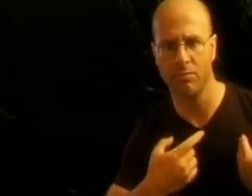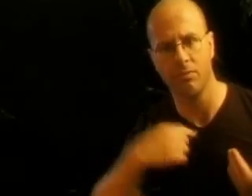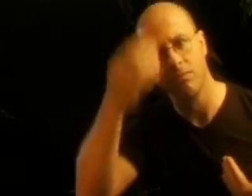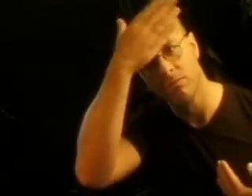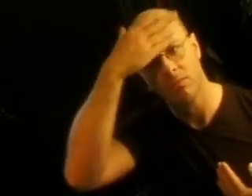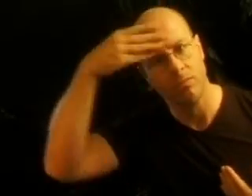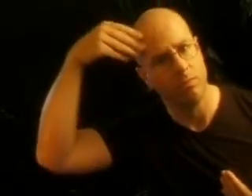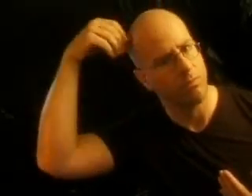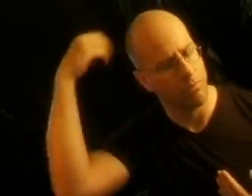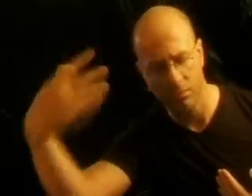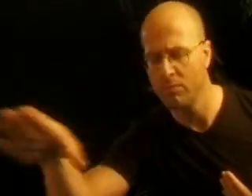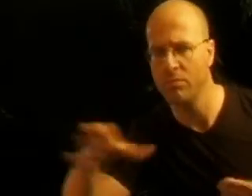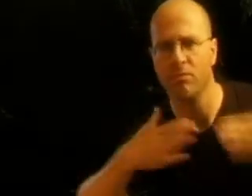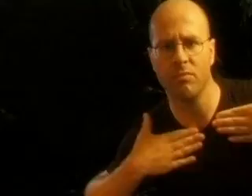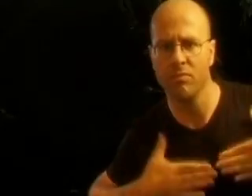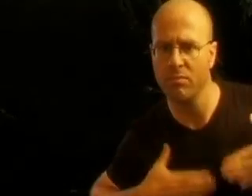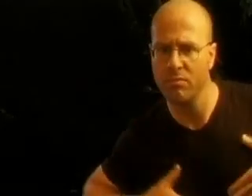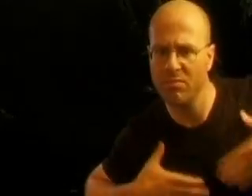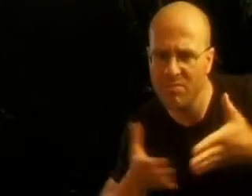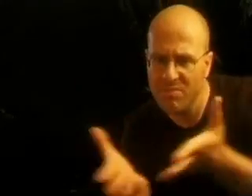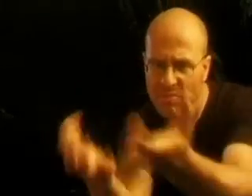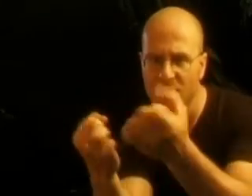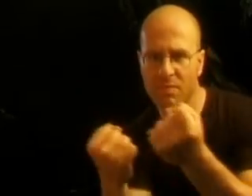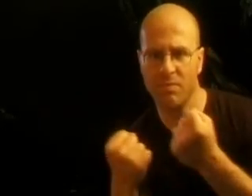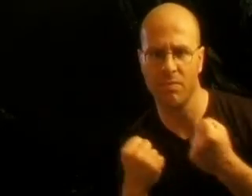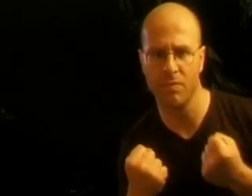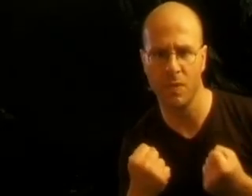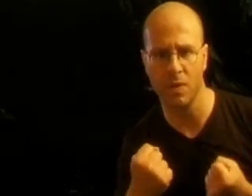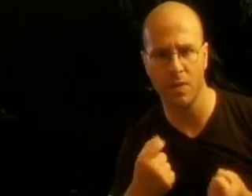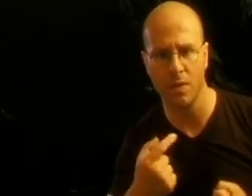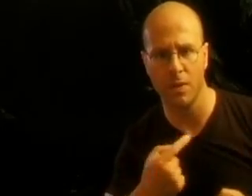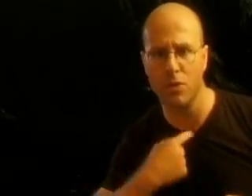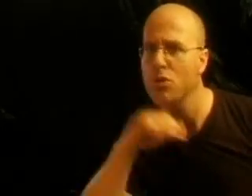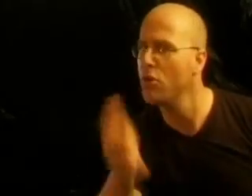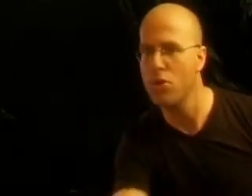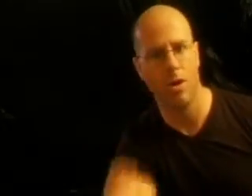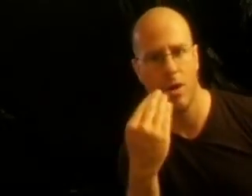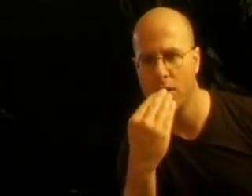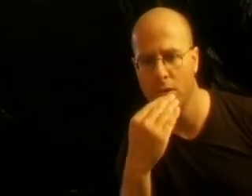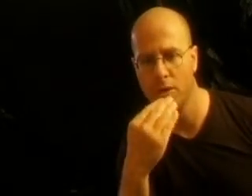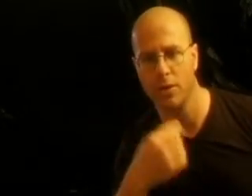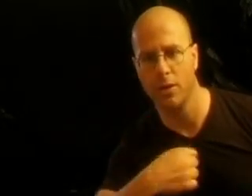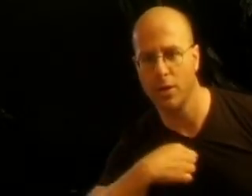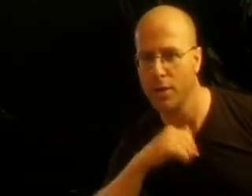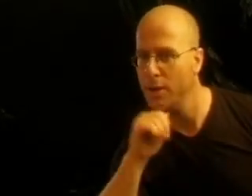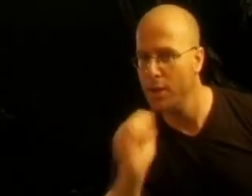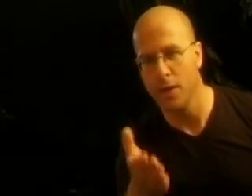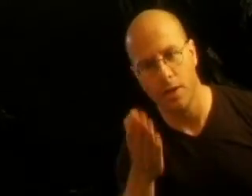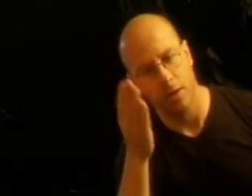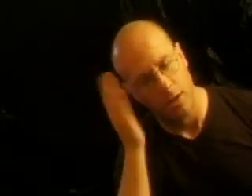I neglected my bodily needs. I did not eat. I did